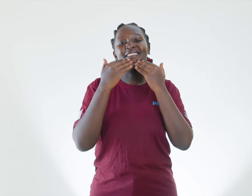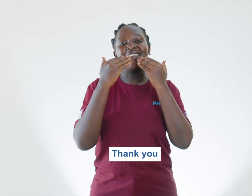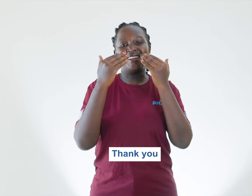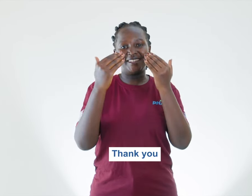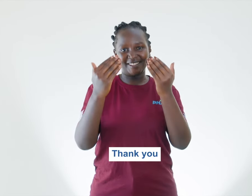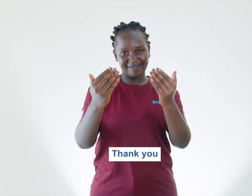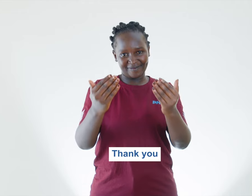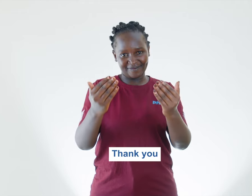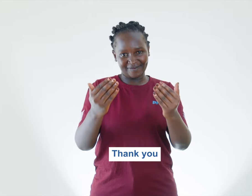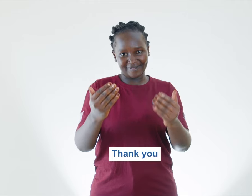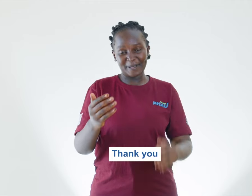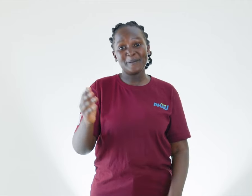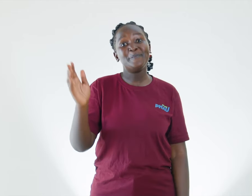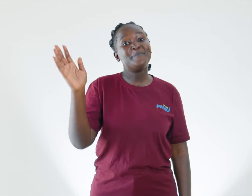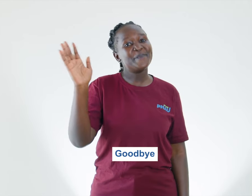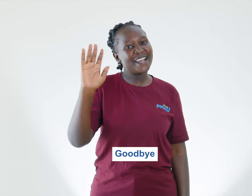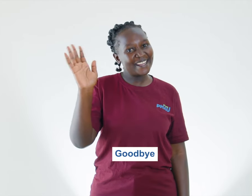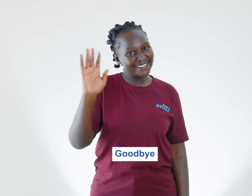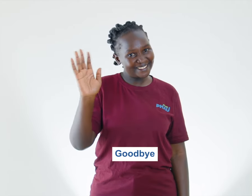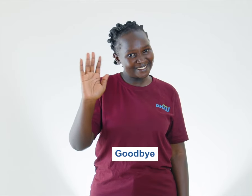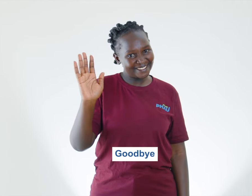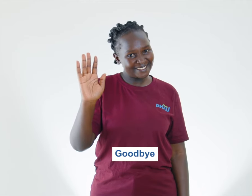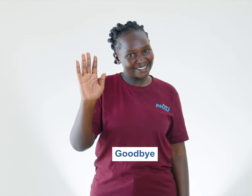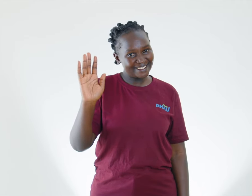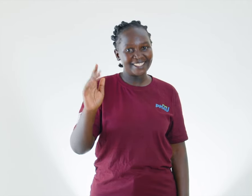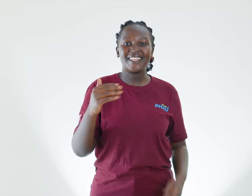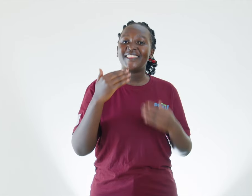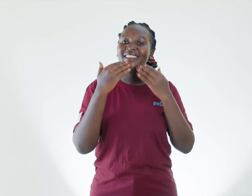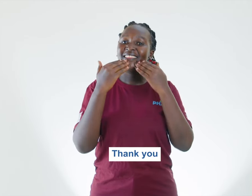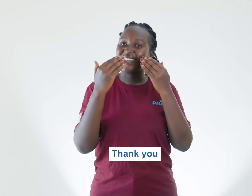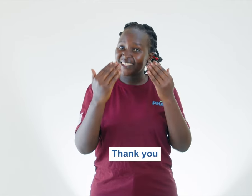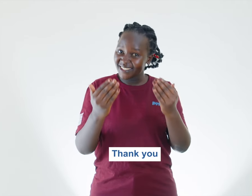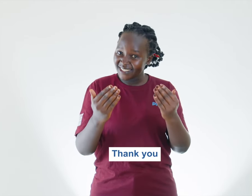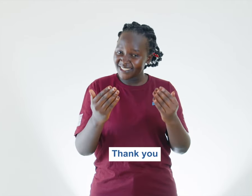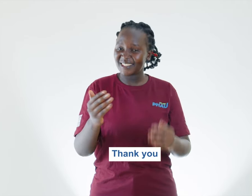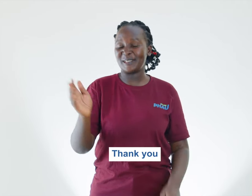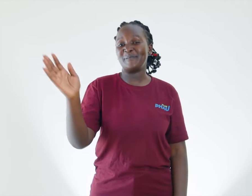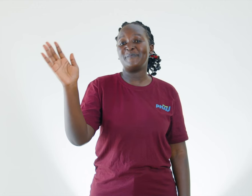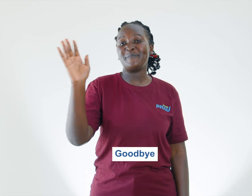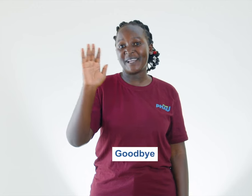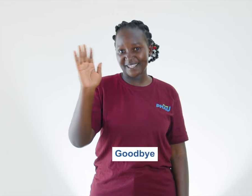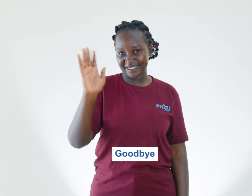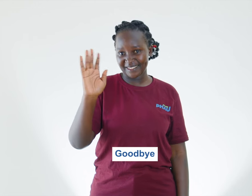thank you, goodbye, thank you, goodbye.